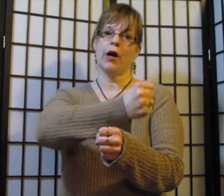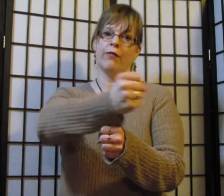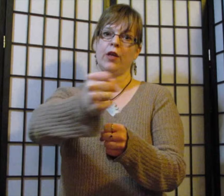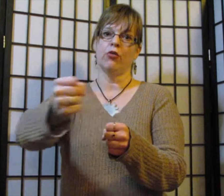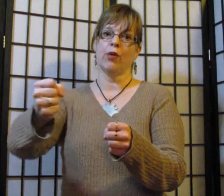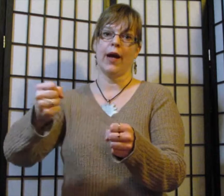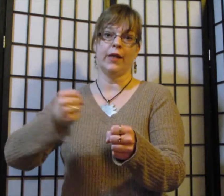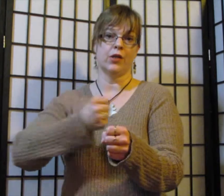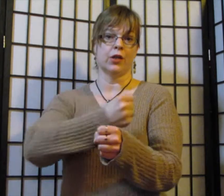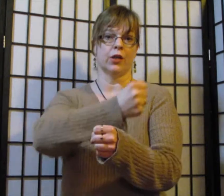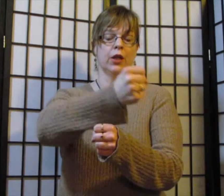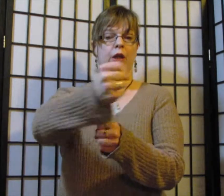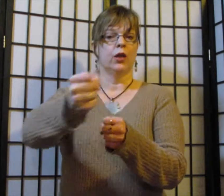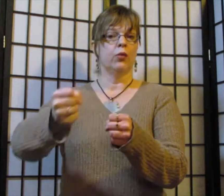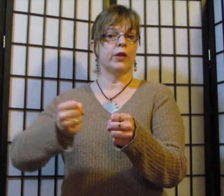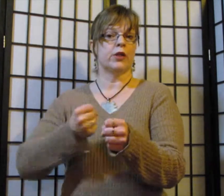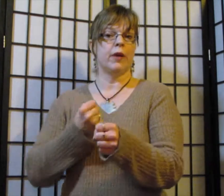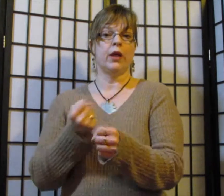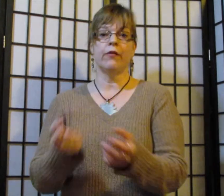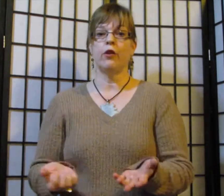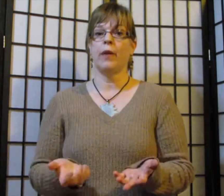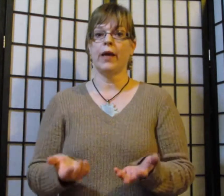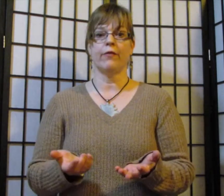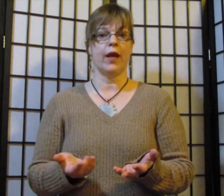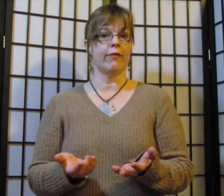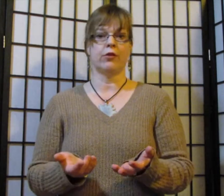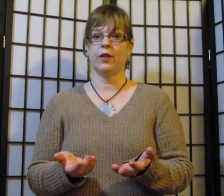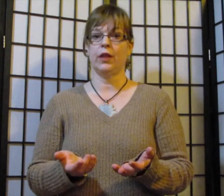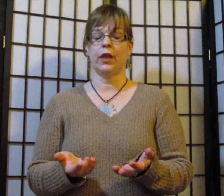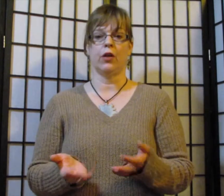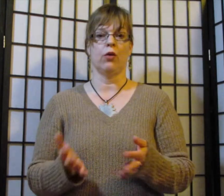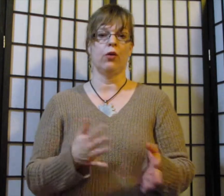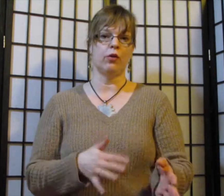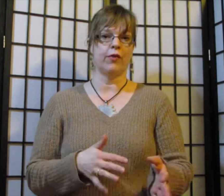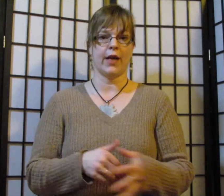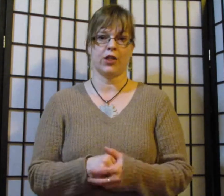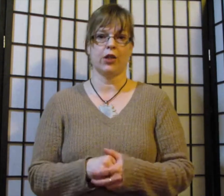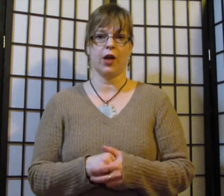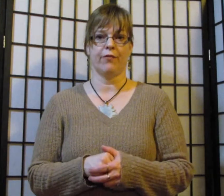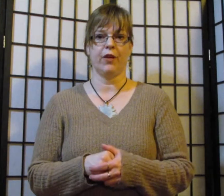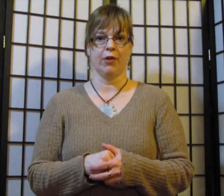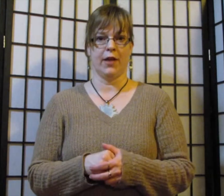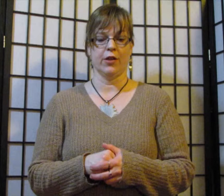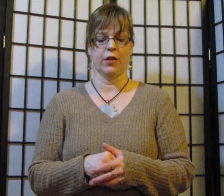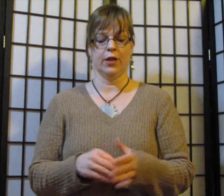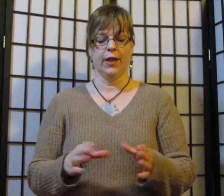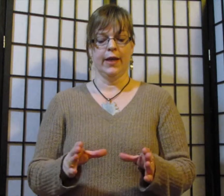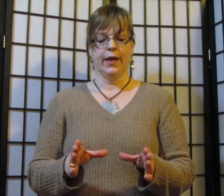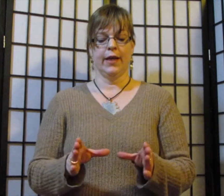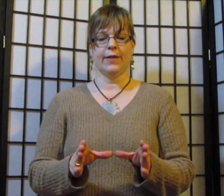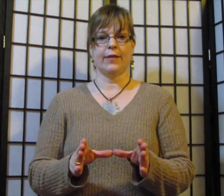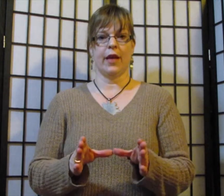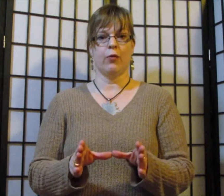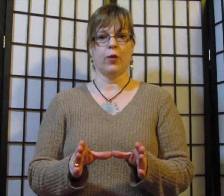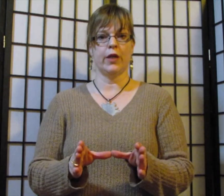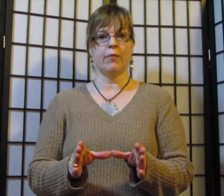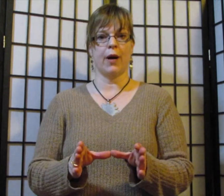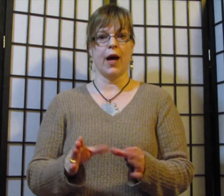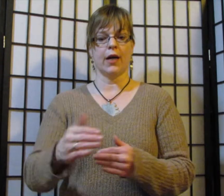coffee grinder, which many of you may have never seen, an old-fashioned coffee grinder. It's a wooden